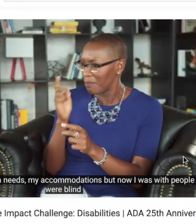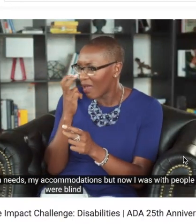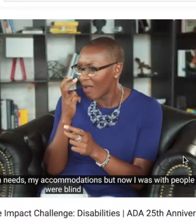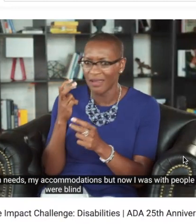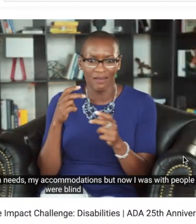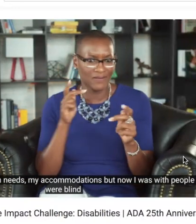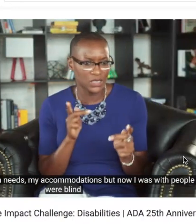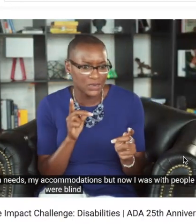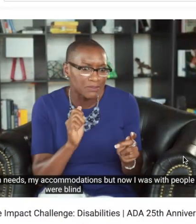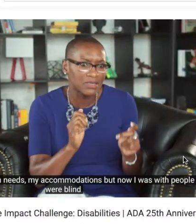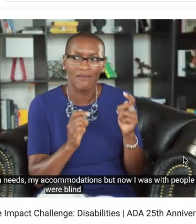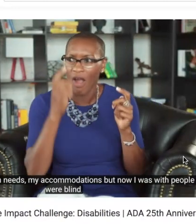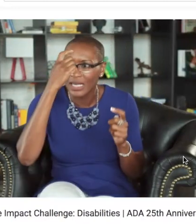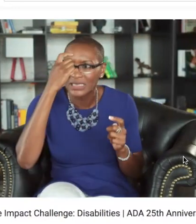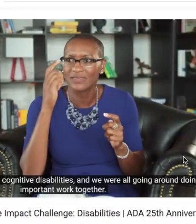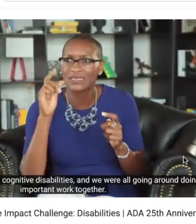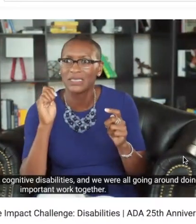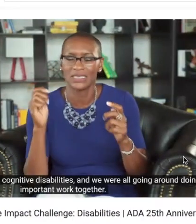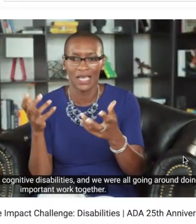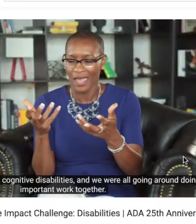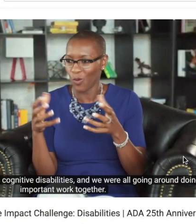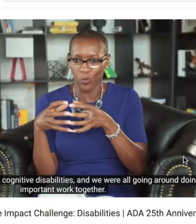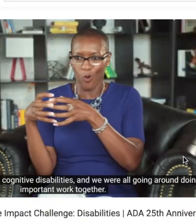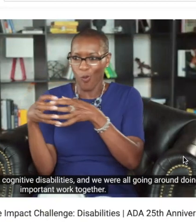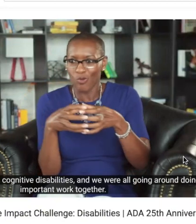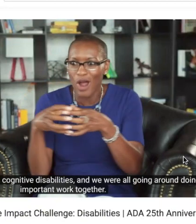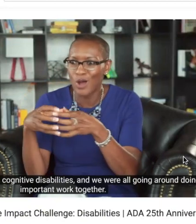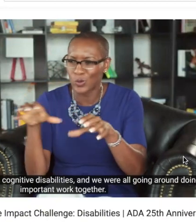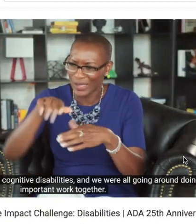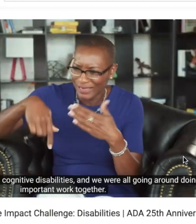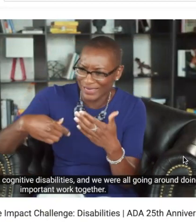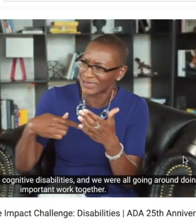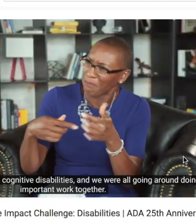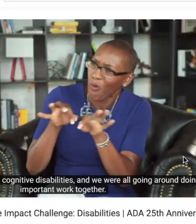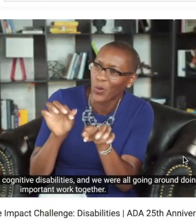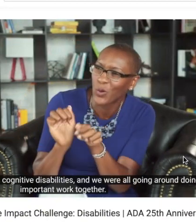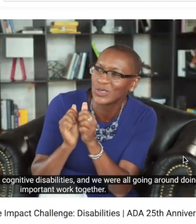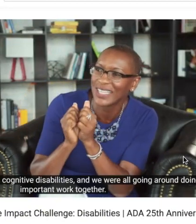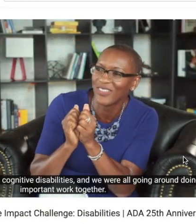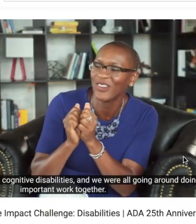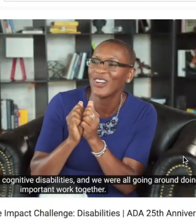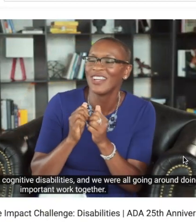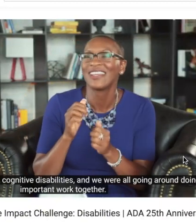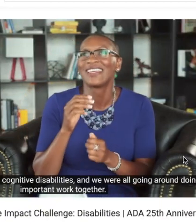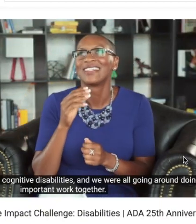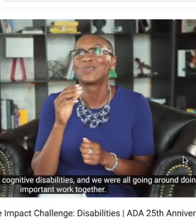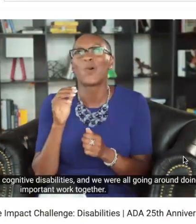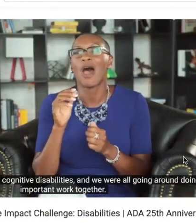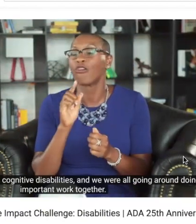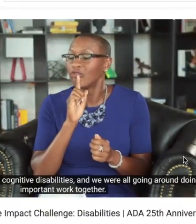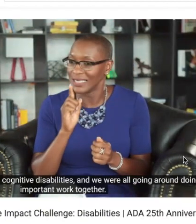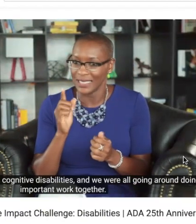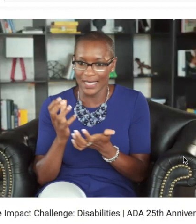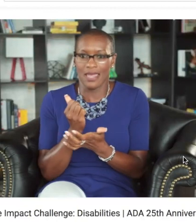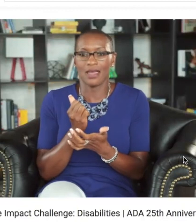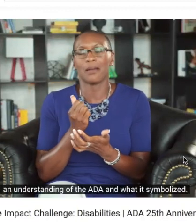now I was with people who were blind, had physical disabilities, cognitive disabilities, and we were all going around doing this important work